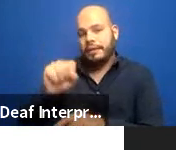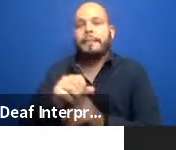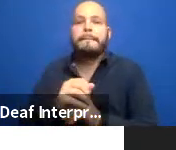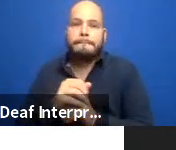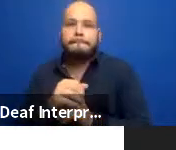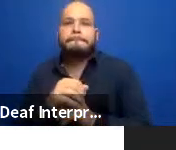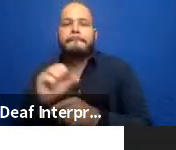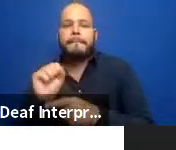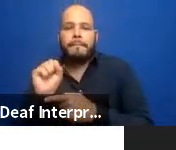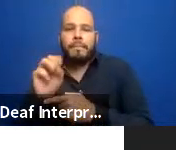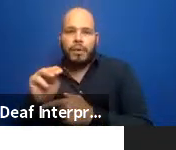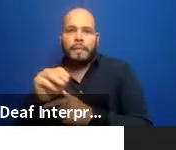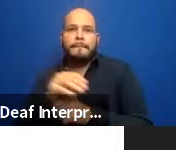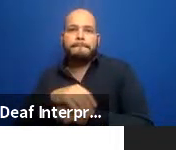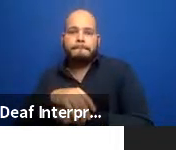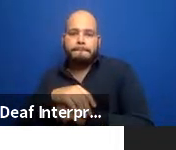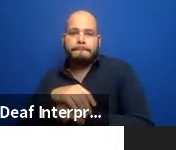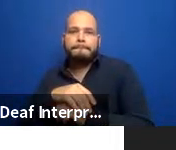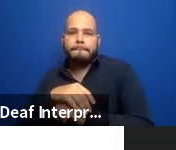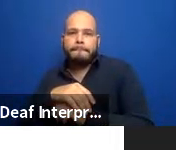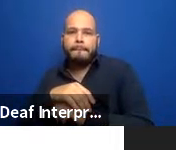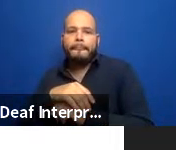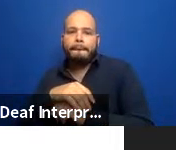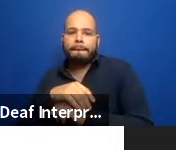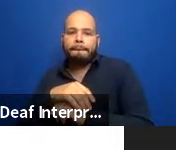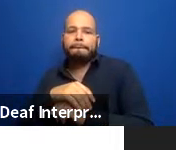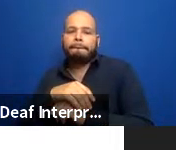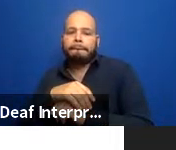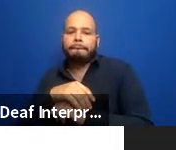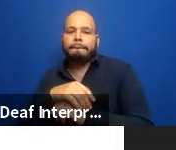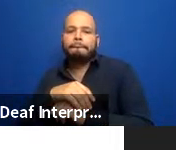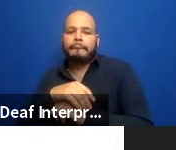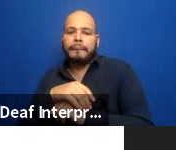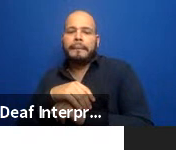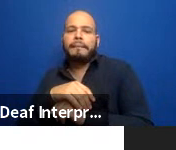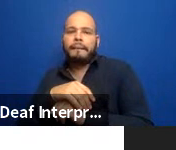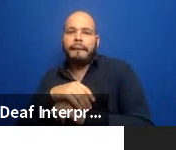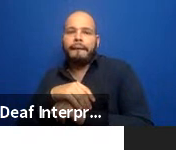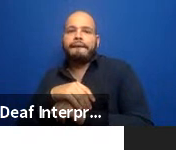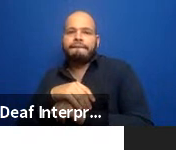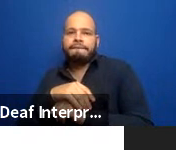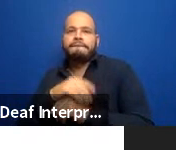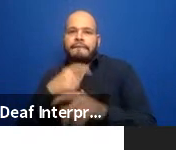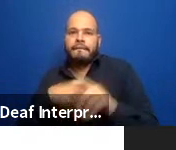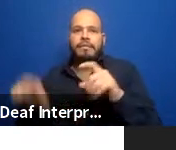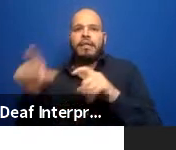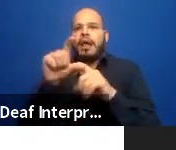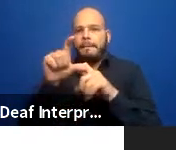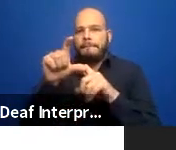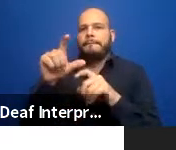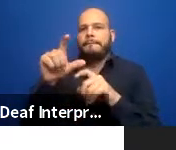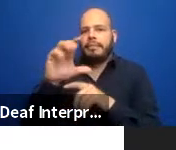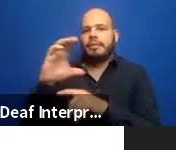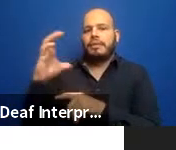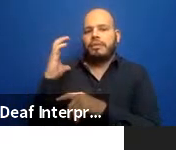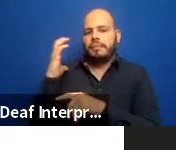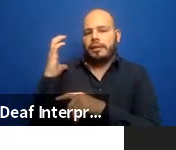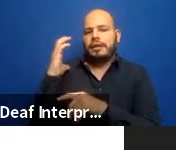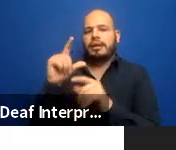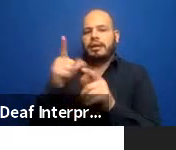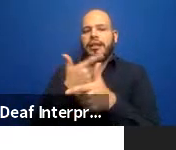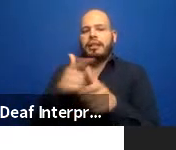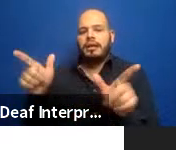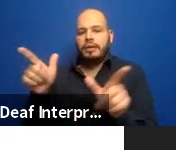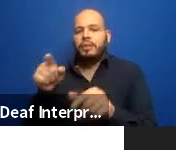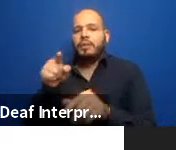Lessons, capital I N, capital L Liberation on social media to share any resources, campaign